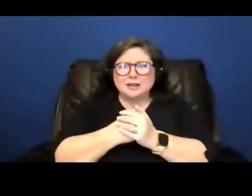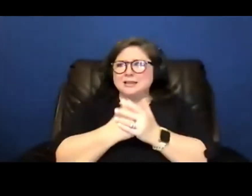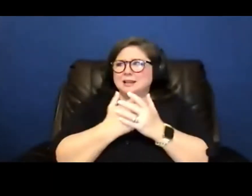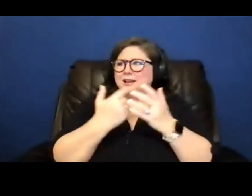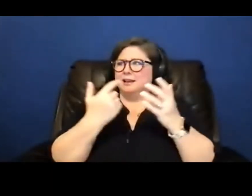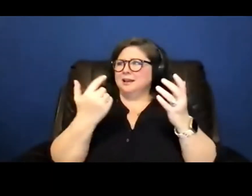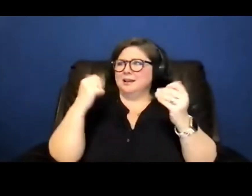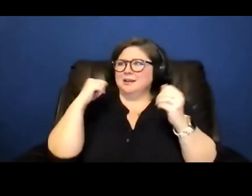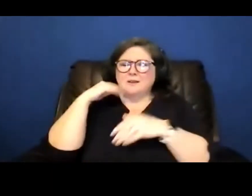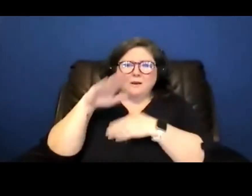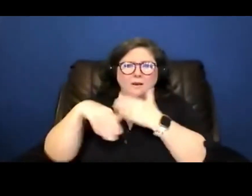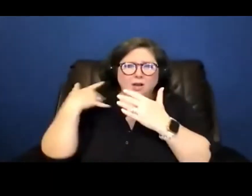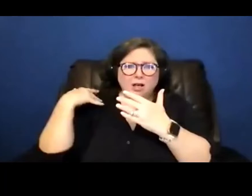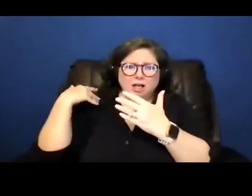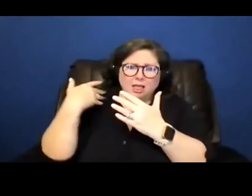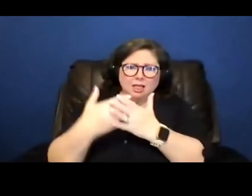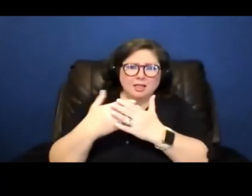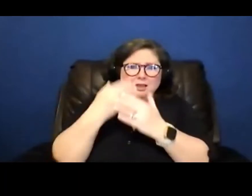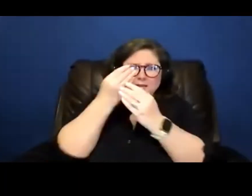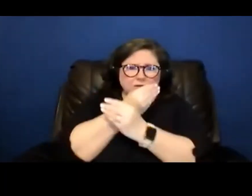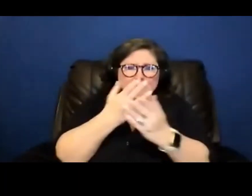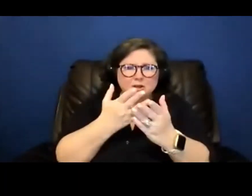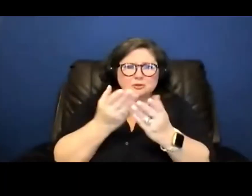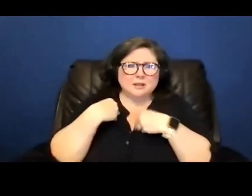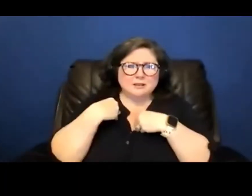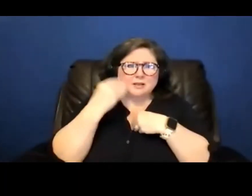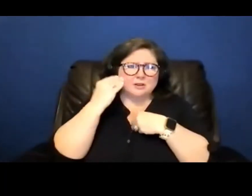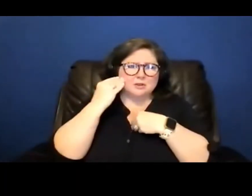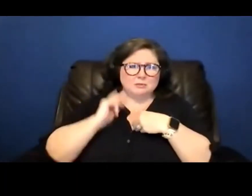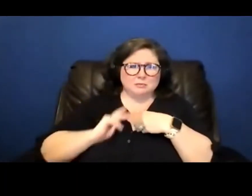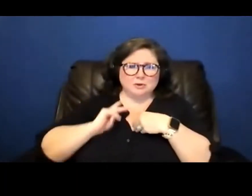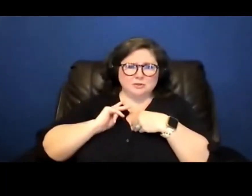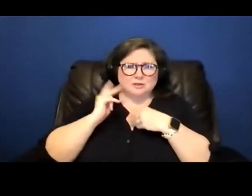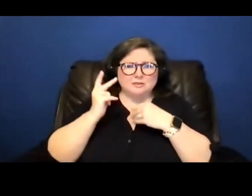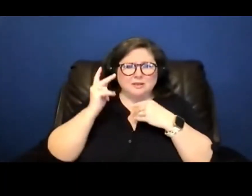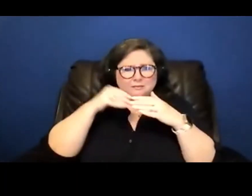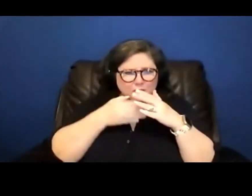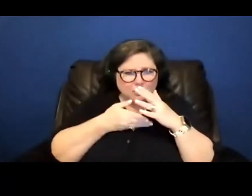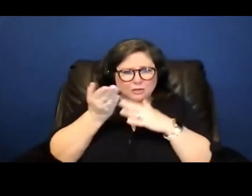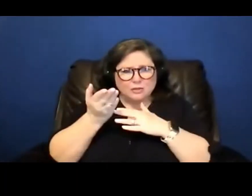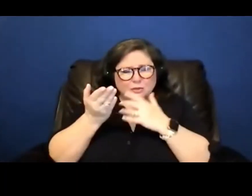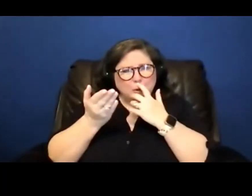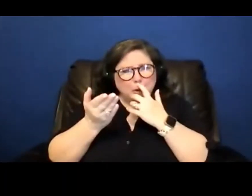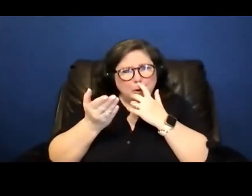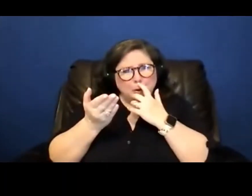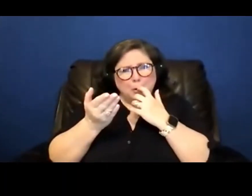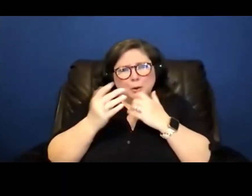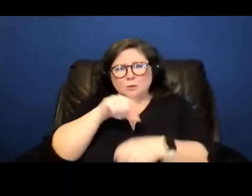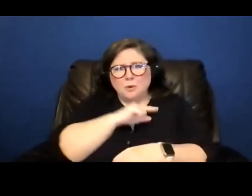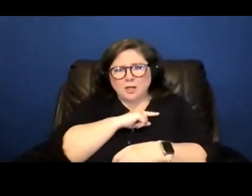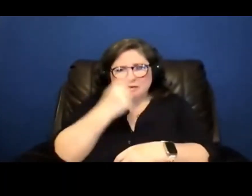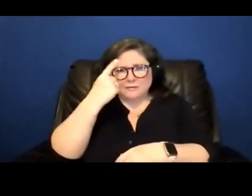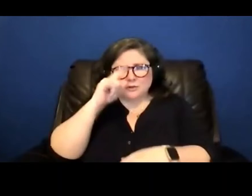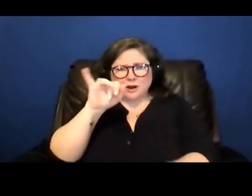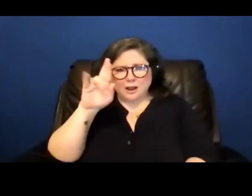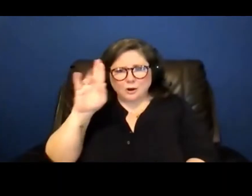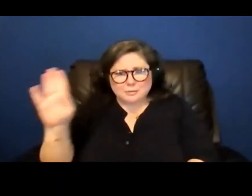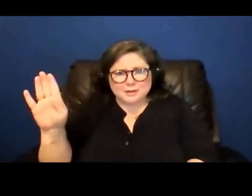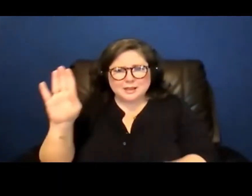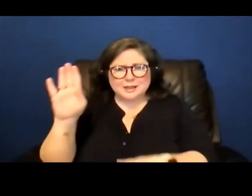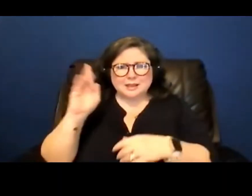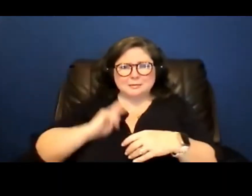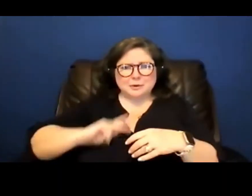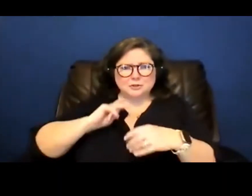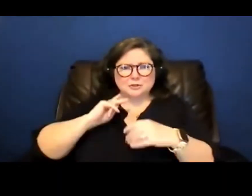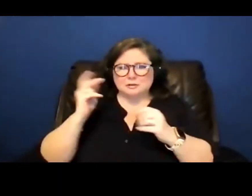given about that I knew personally from having gone through the, having to qualify for IRB and all of that went out